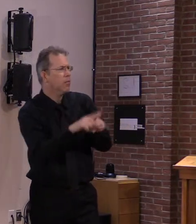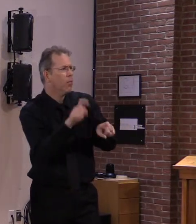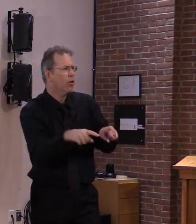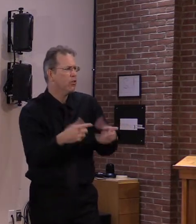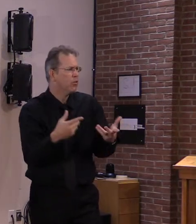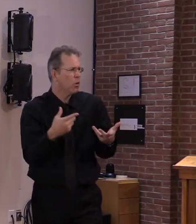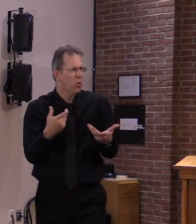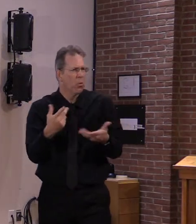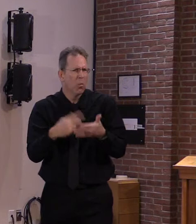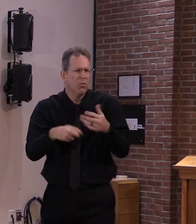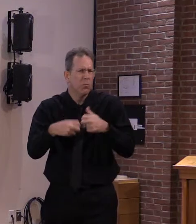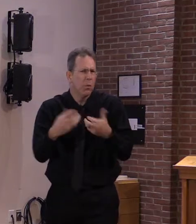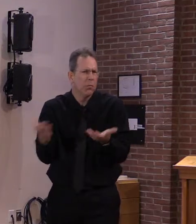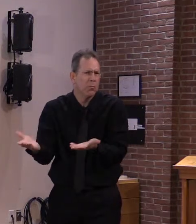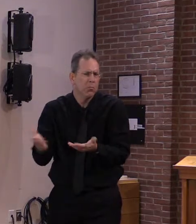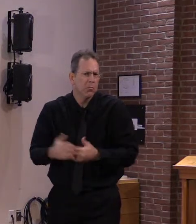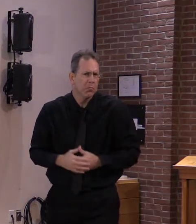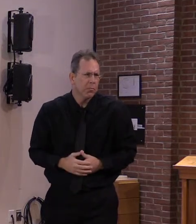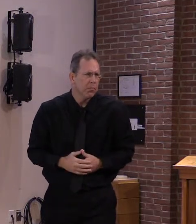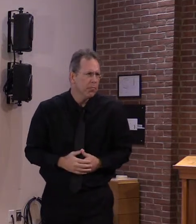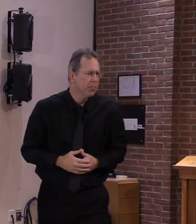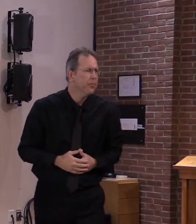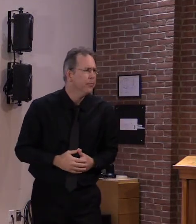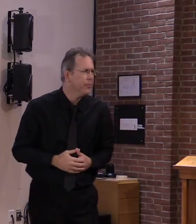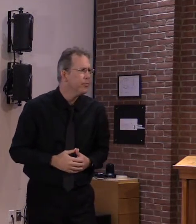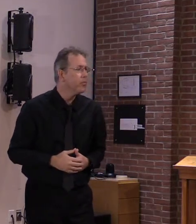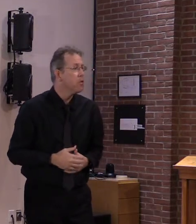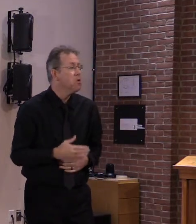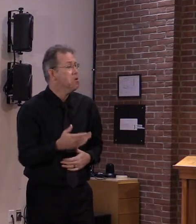or operational briefing that occurred, there were 15